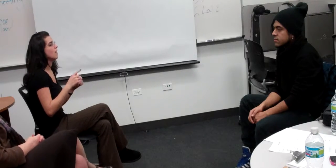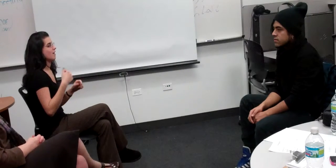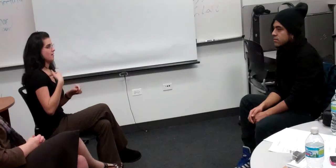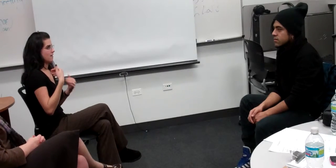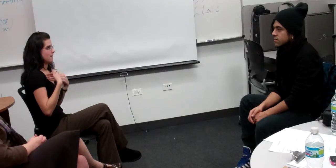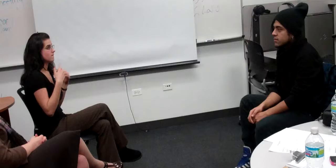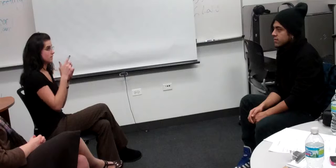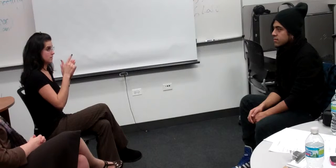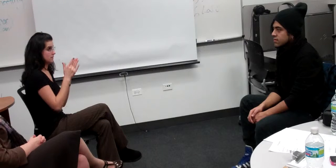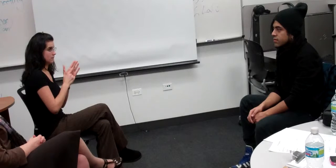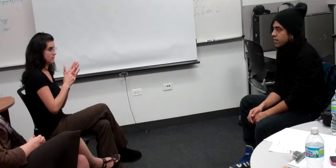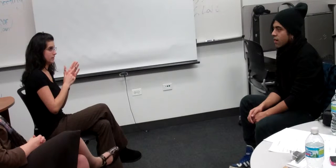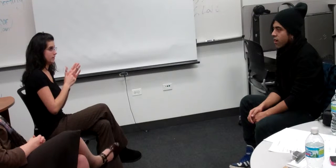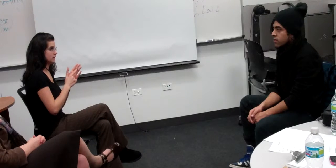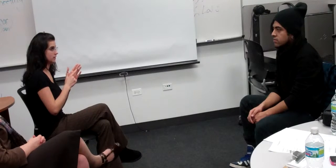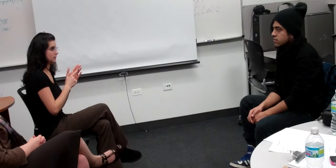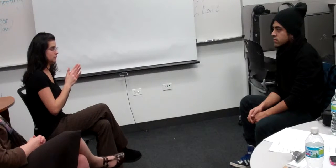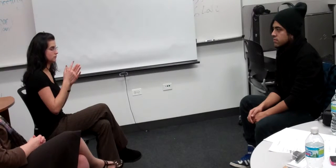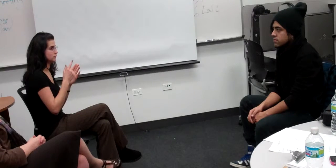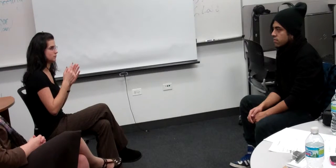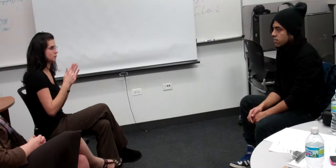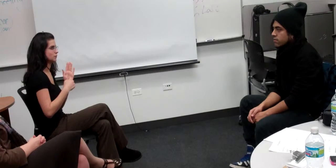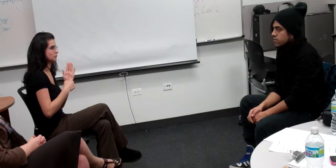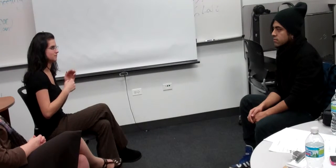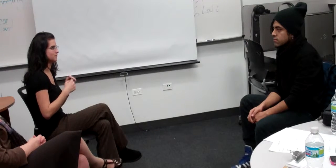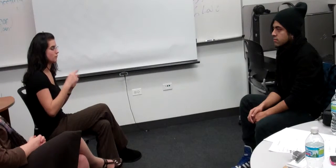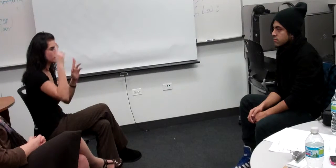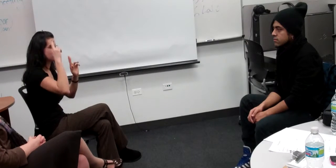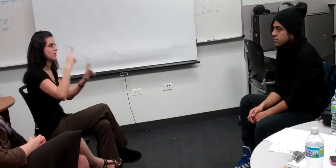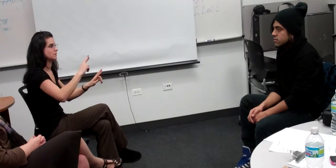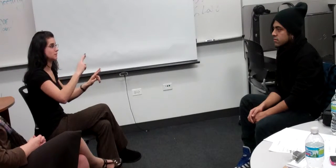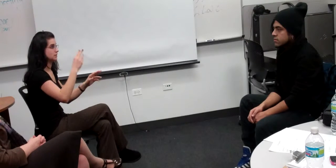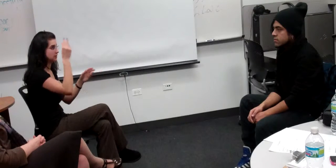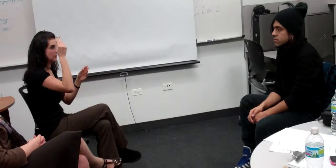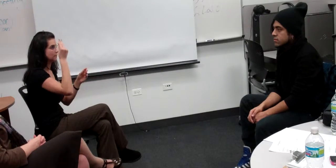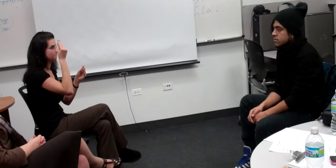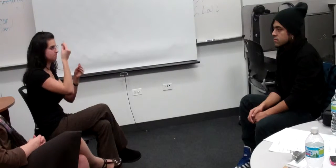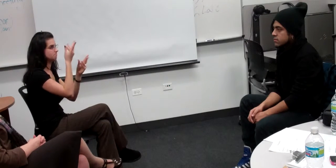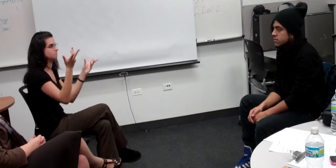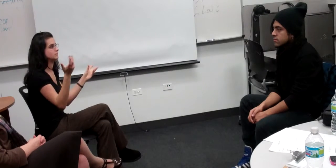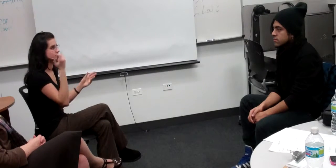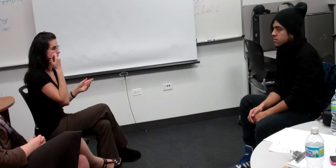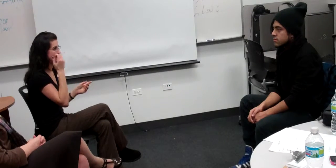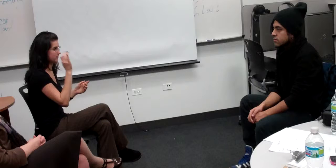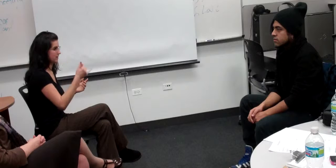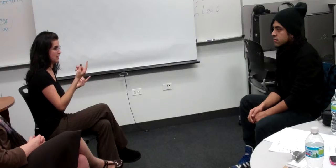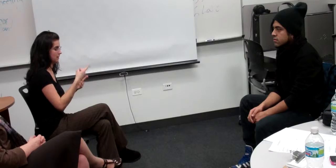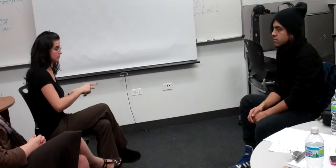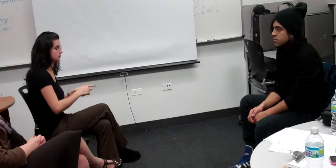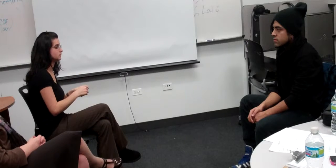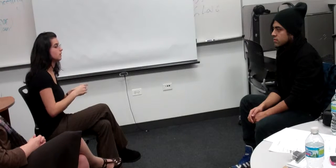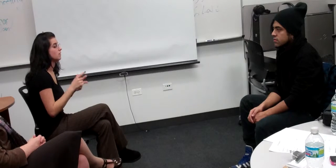that you were engaged in abusing a child or an older person or someone with a